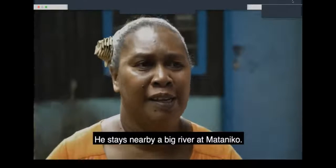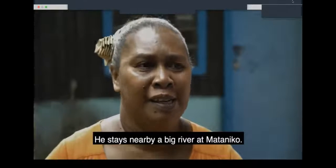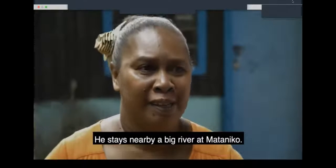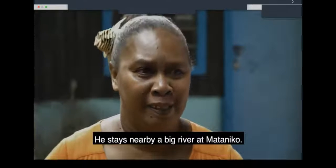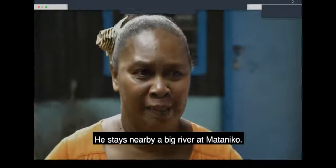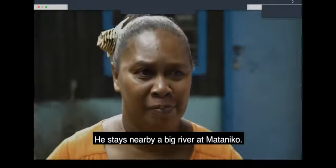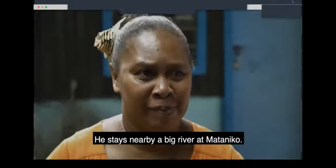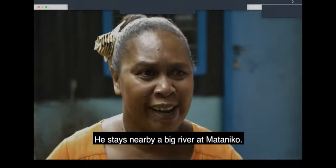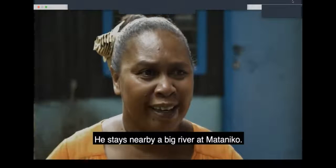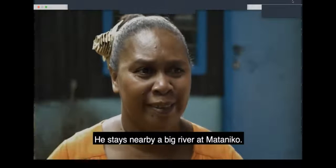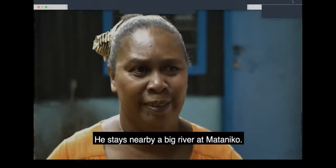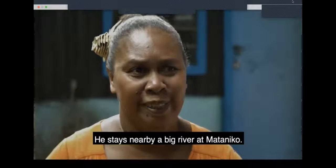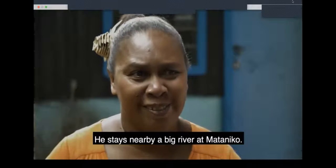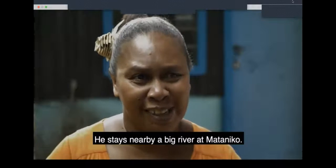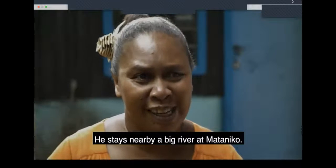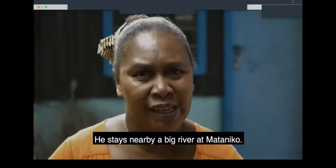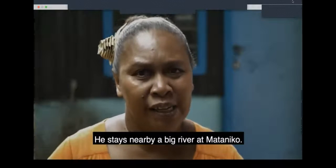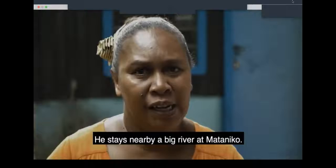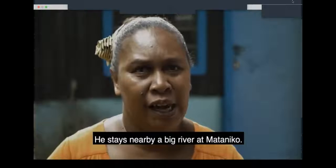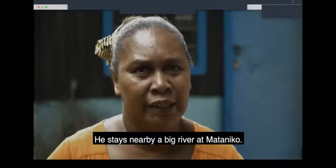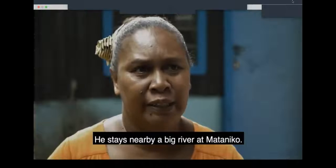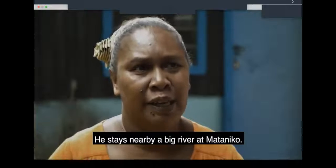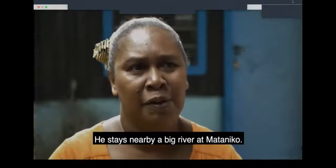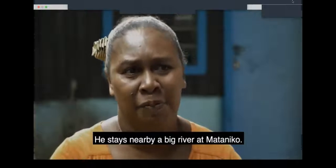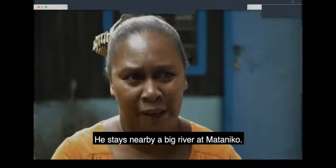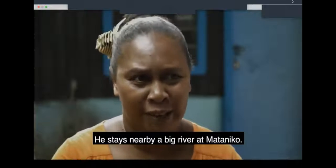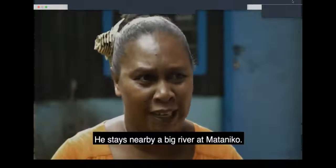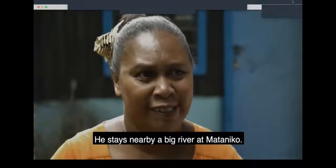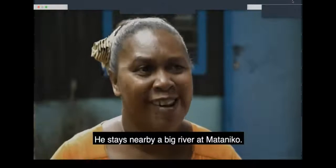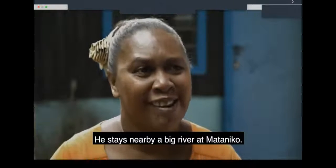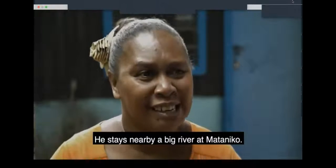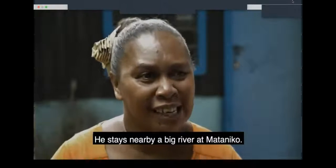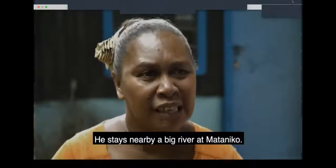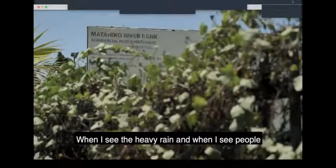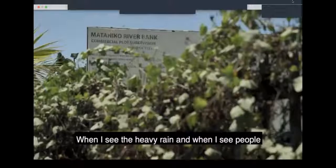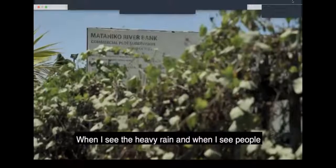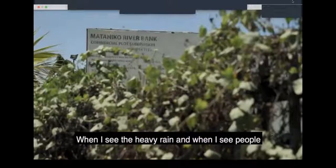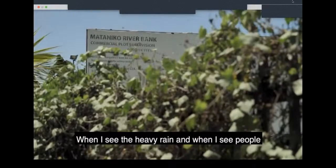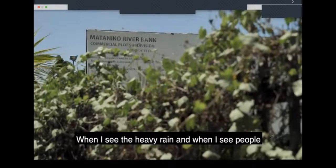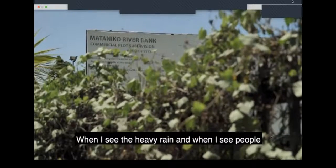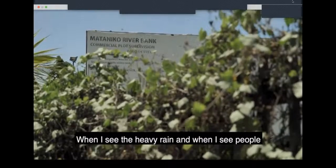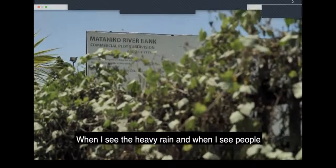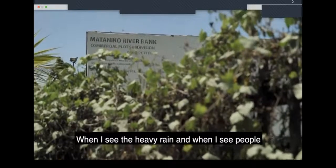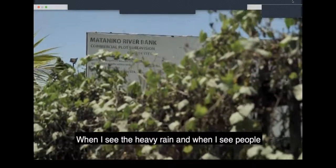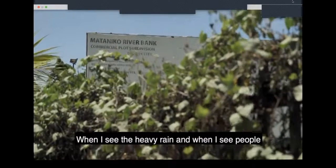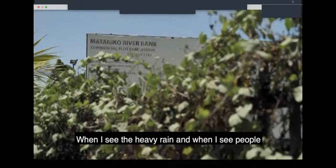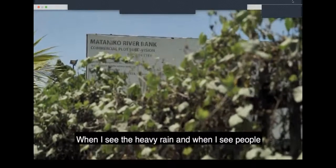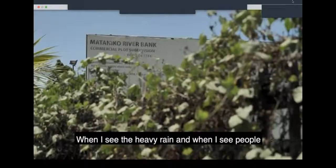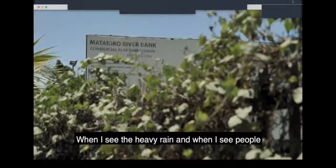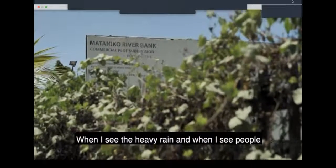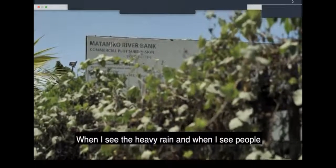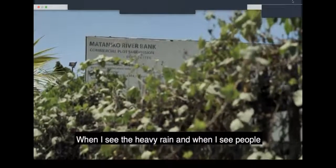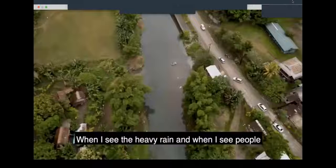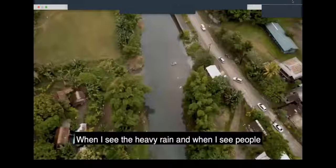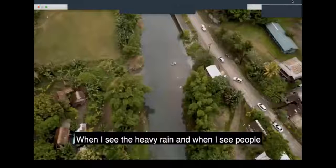nearby Big River at Martinico. When I see